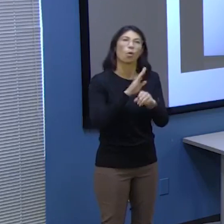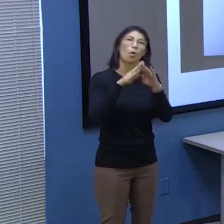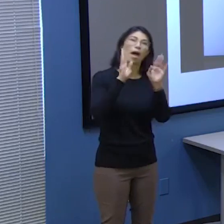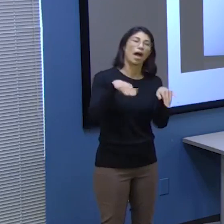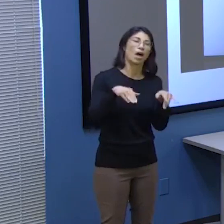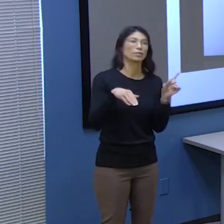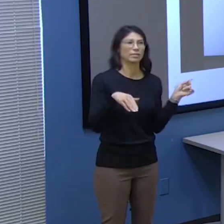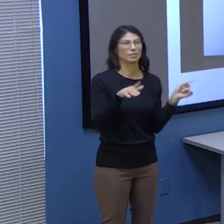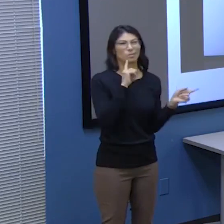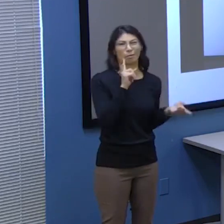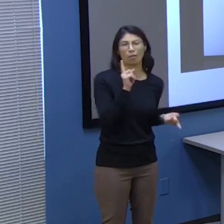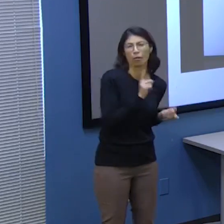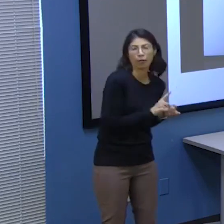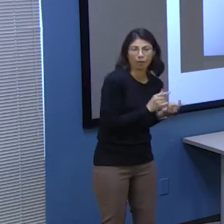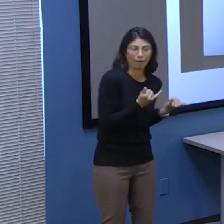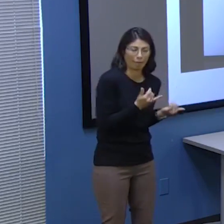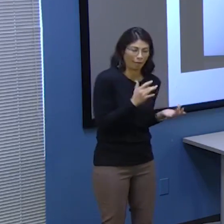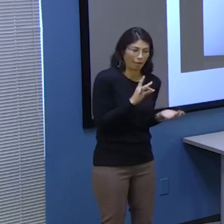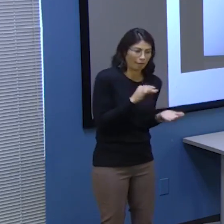like